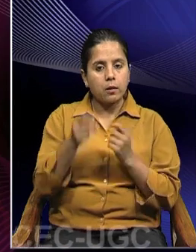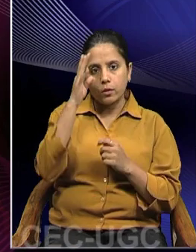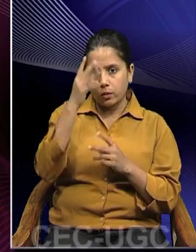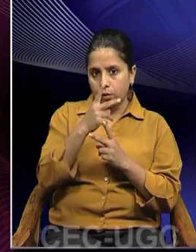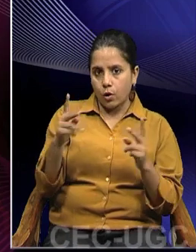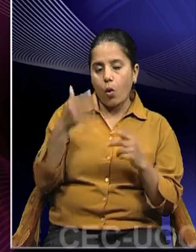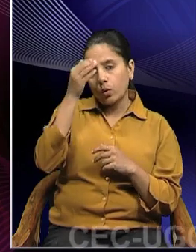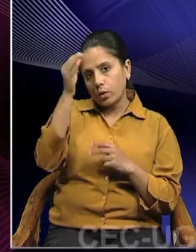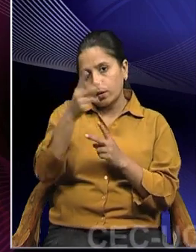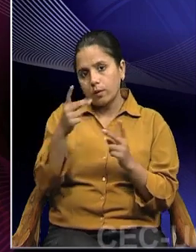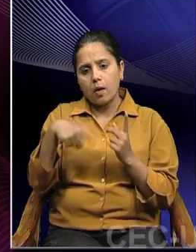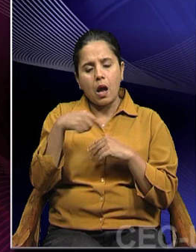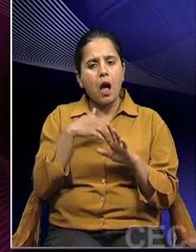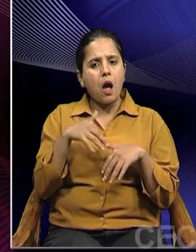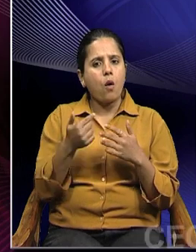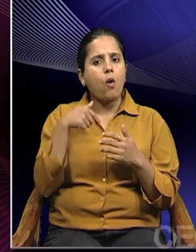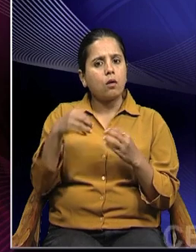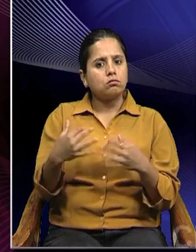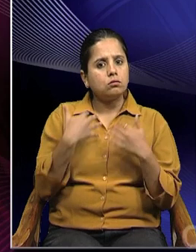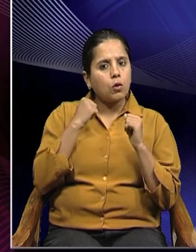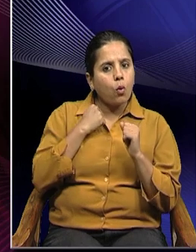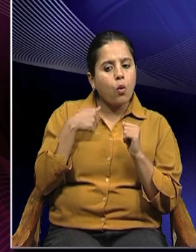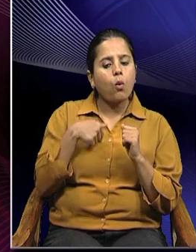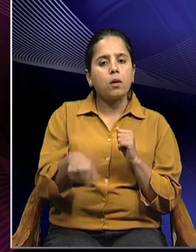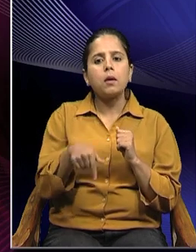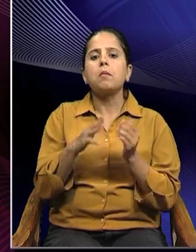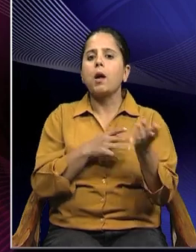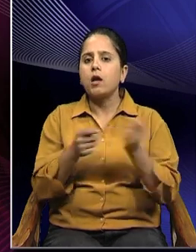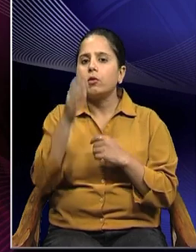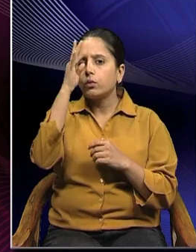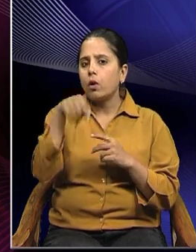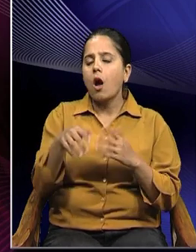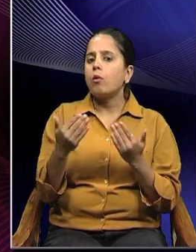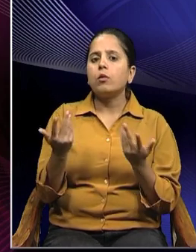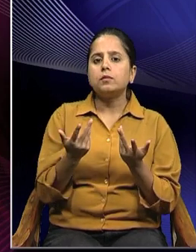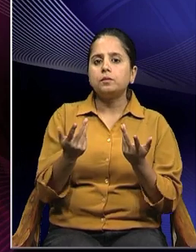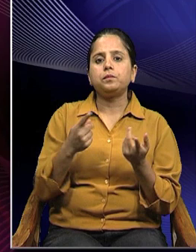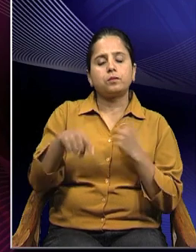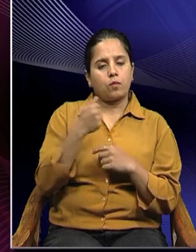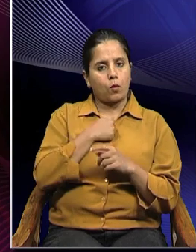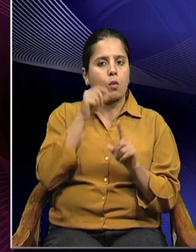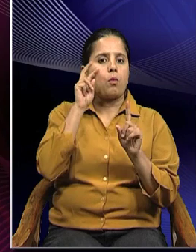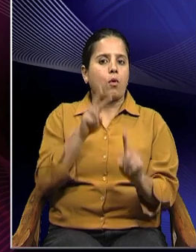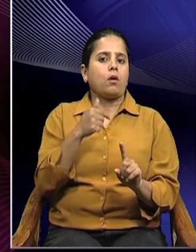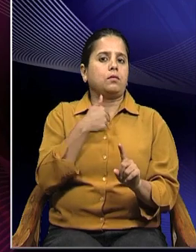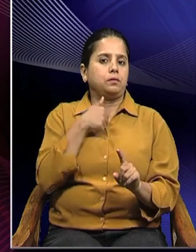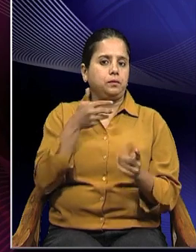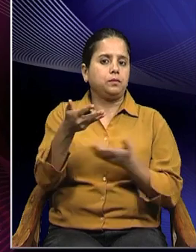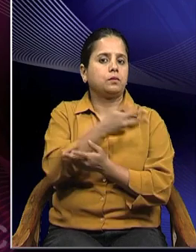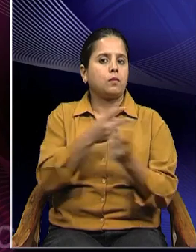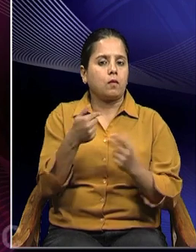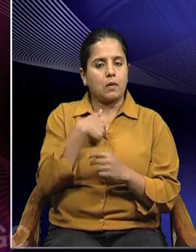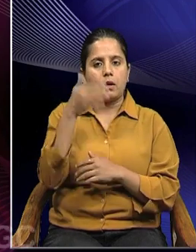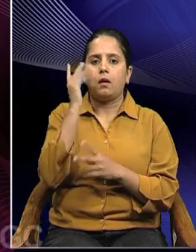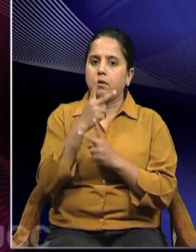or concepts, how can we enrich those management theories and concepts? This is what is our point of discussion in this lecture of